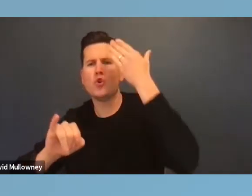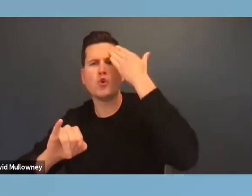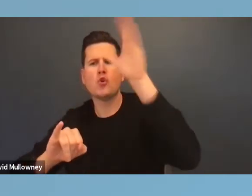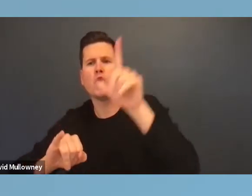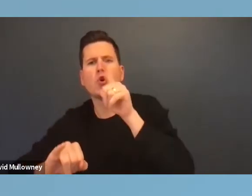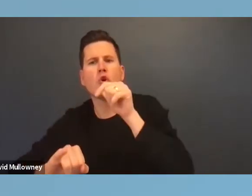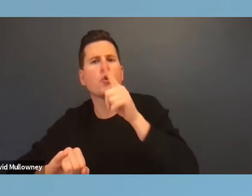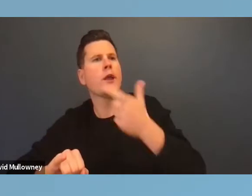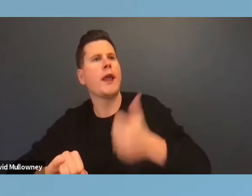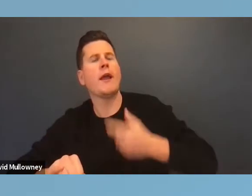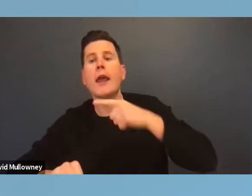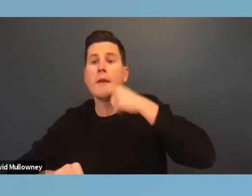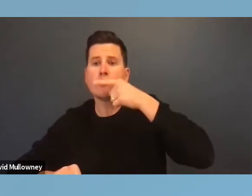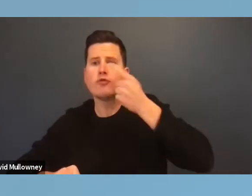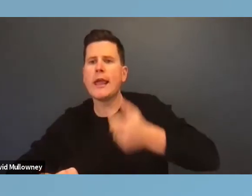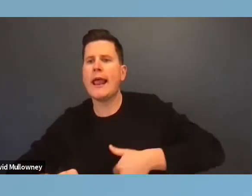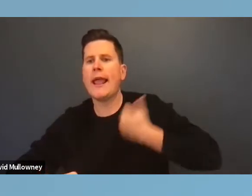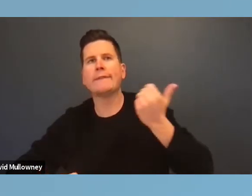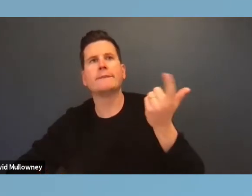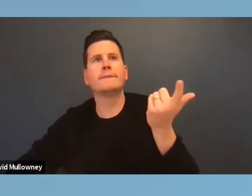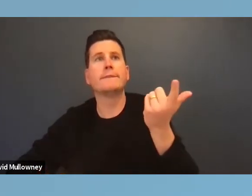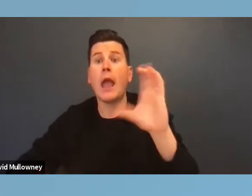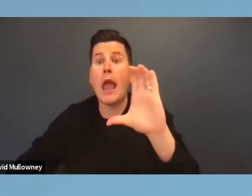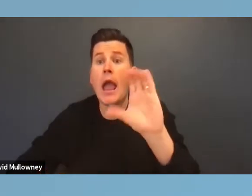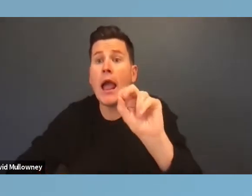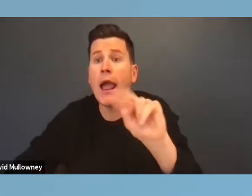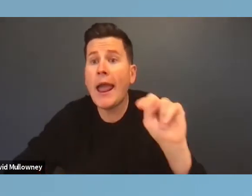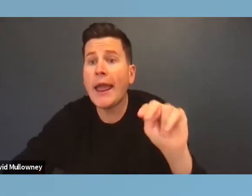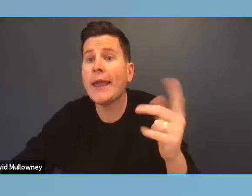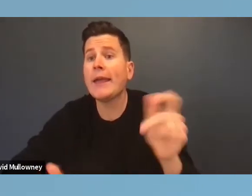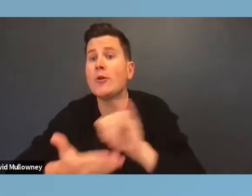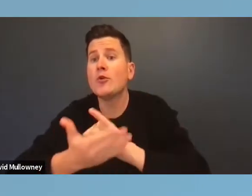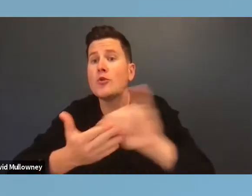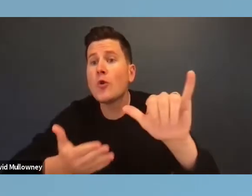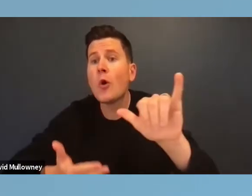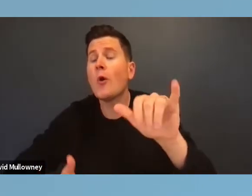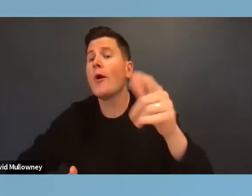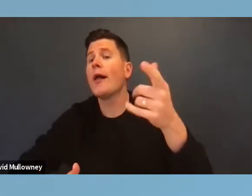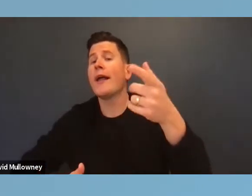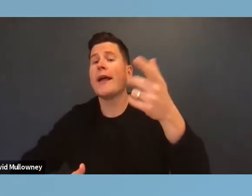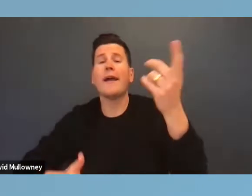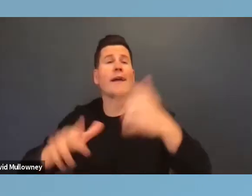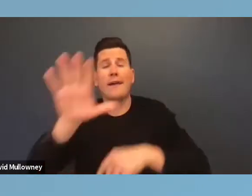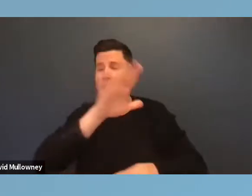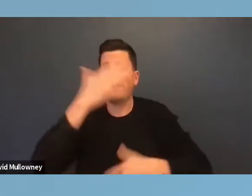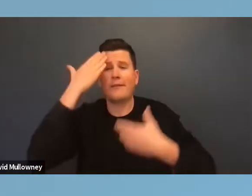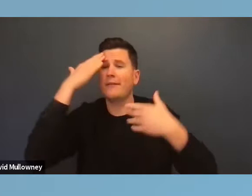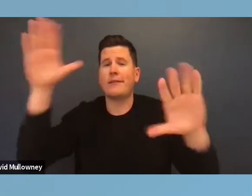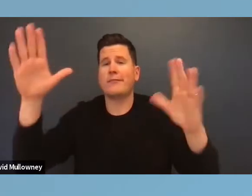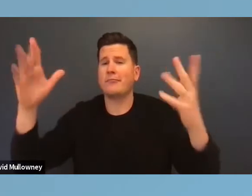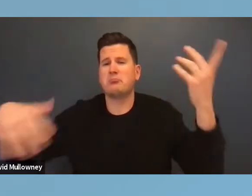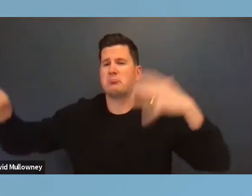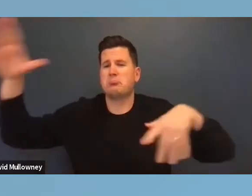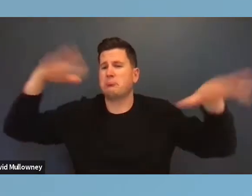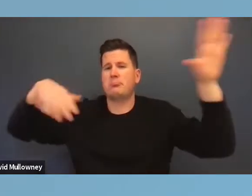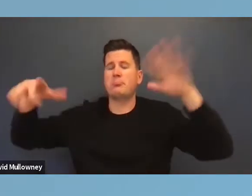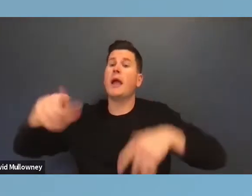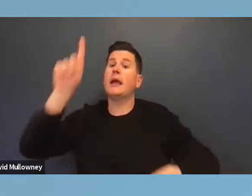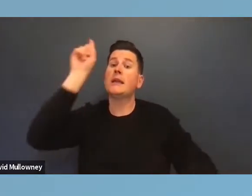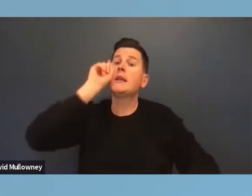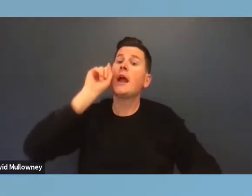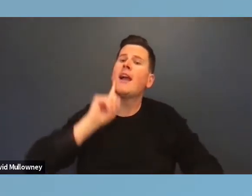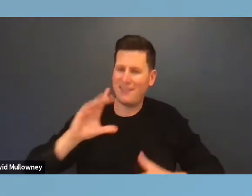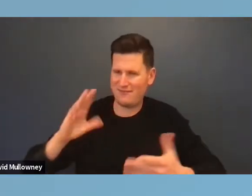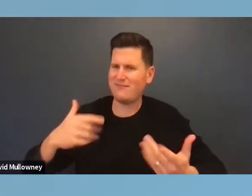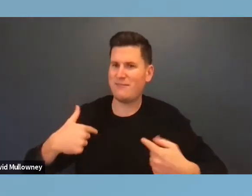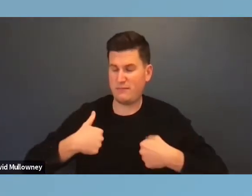Probably living here in Rhode Island, you might not have hearing friends in Connecticut or New York. Maybe you don't know those people because